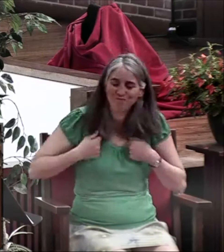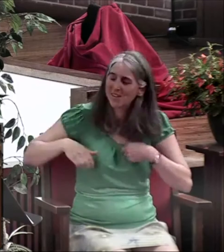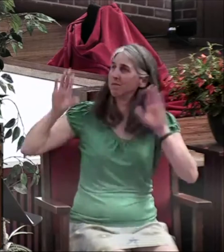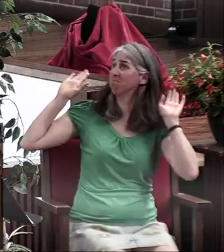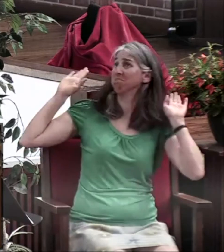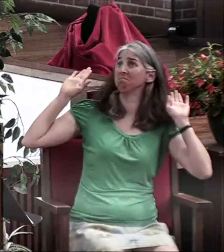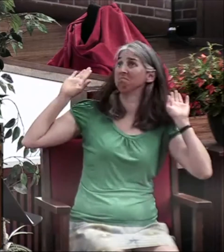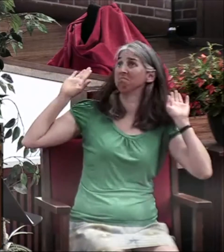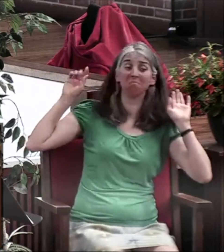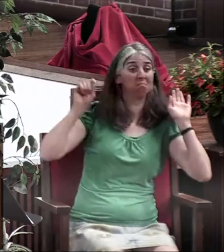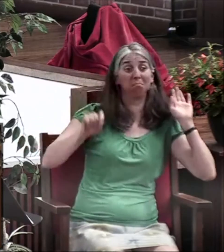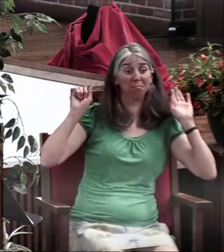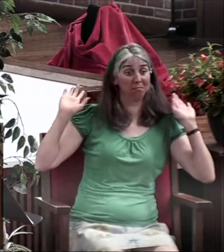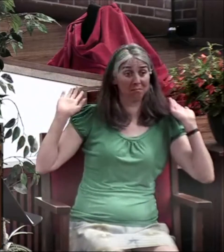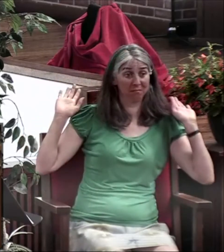That's it.